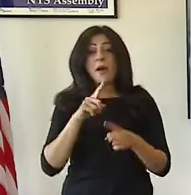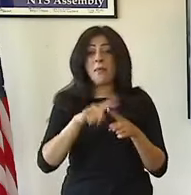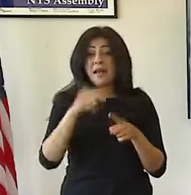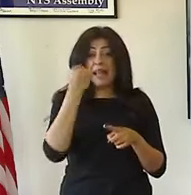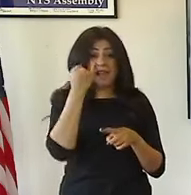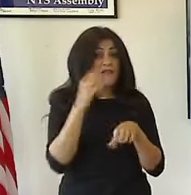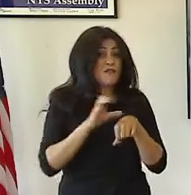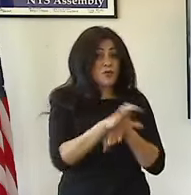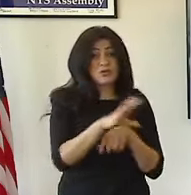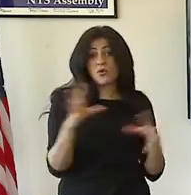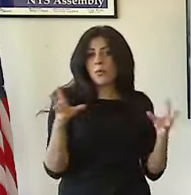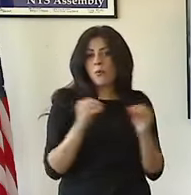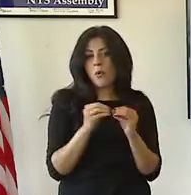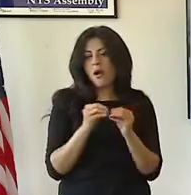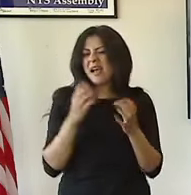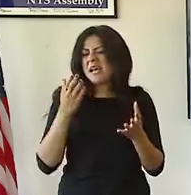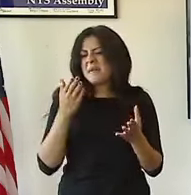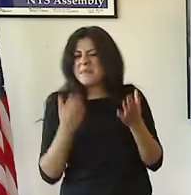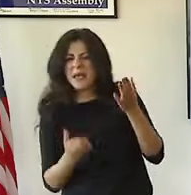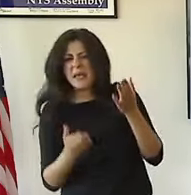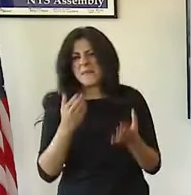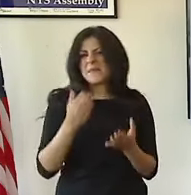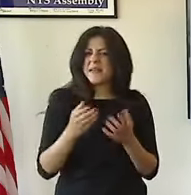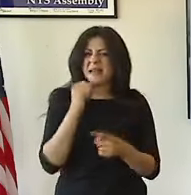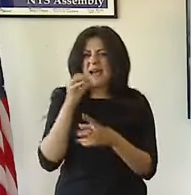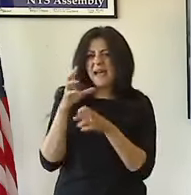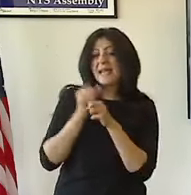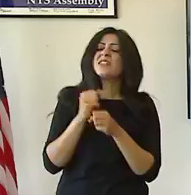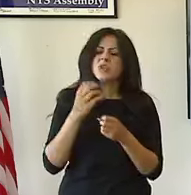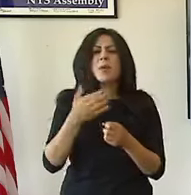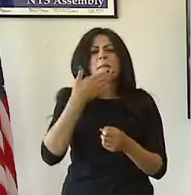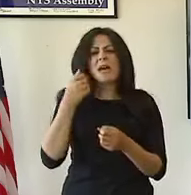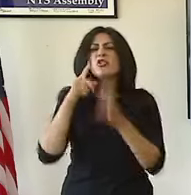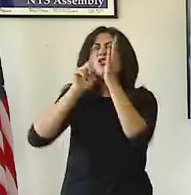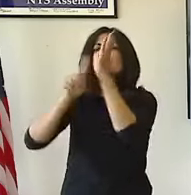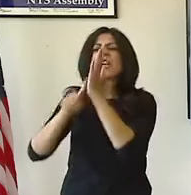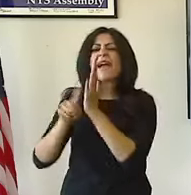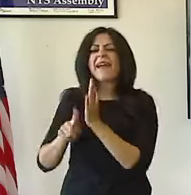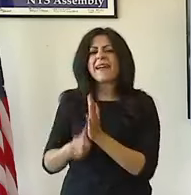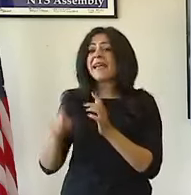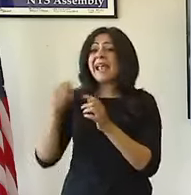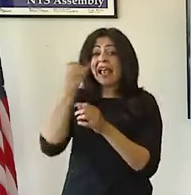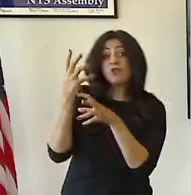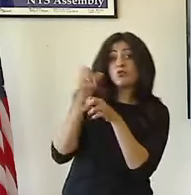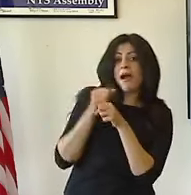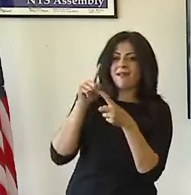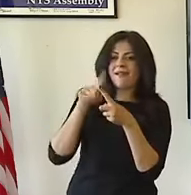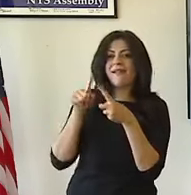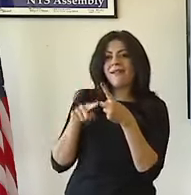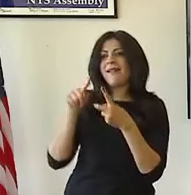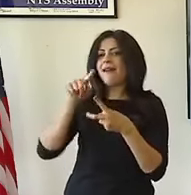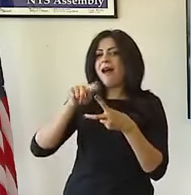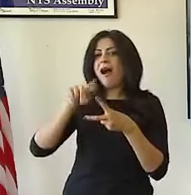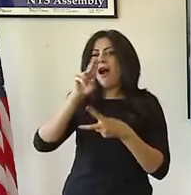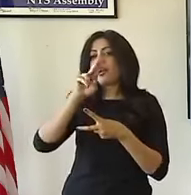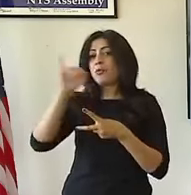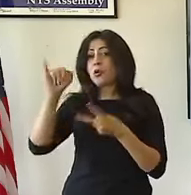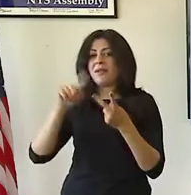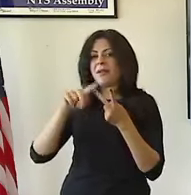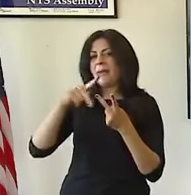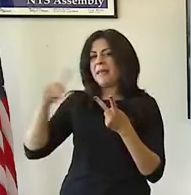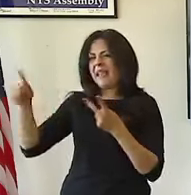are receiving unemployment, you really should check with whomever those contacts are if you choose to stay